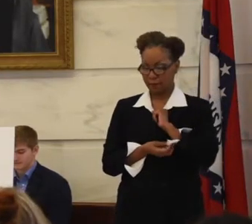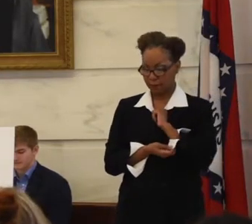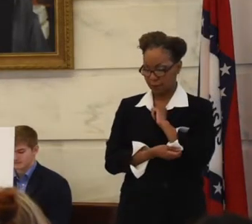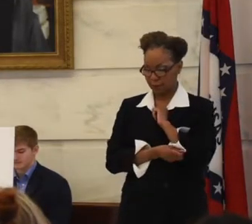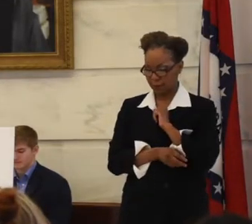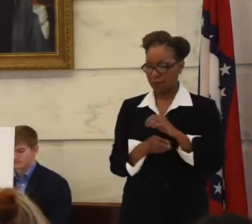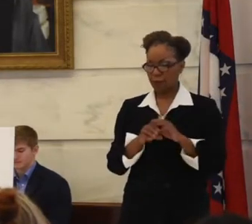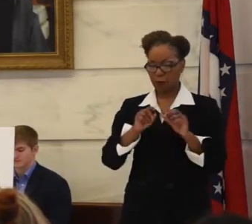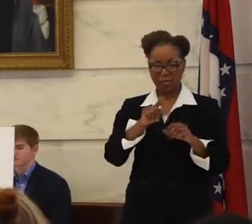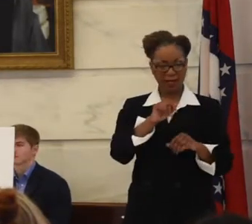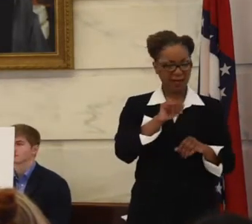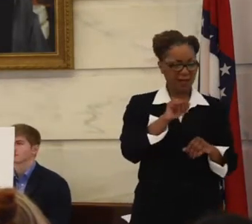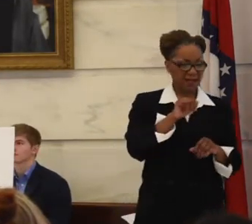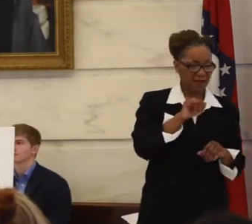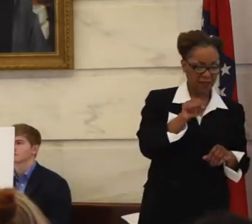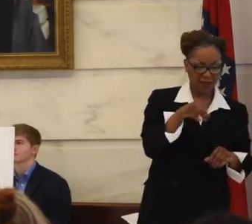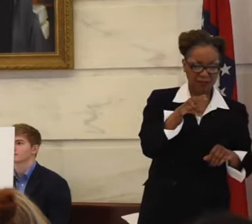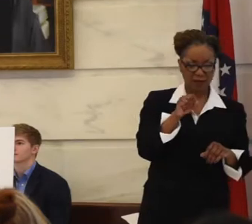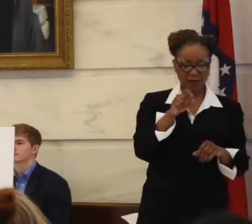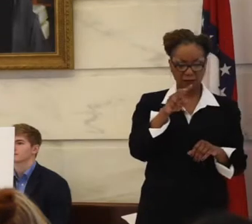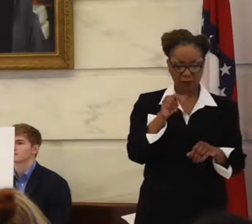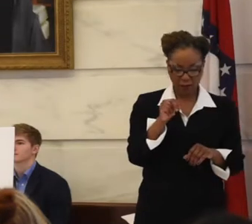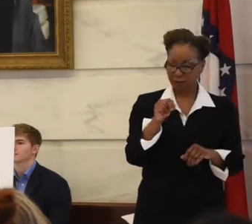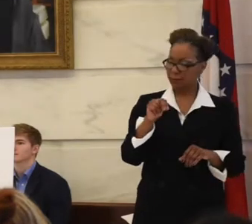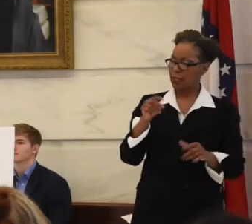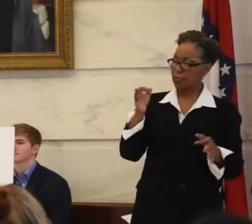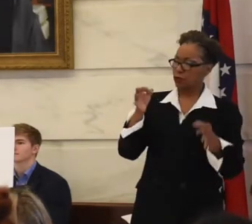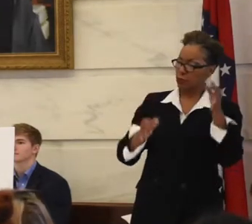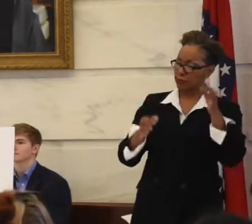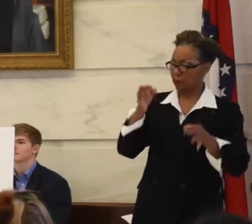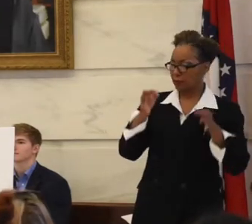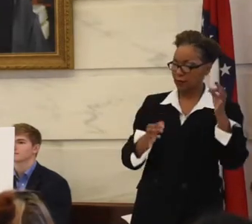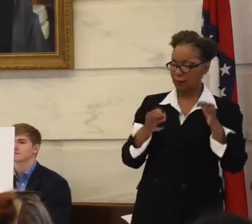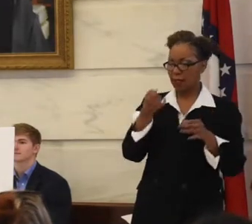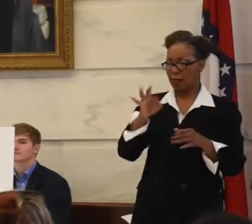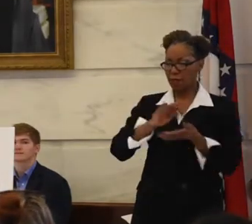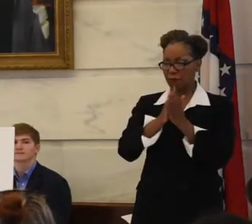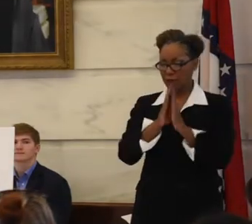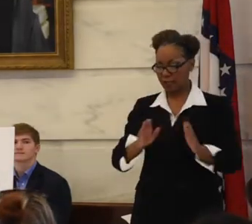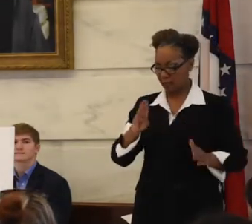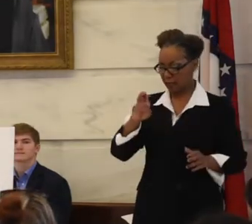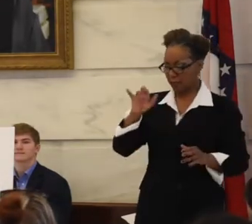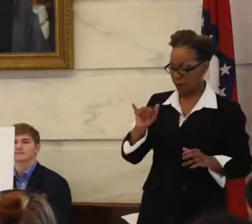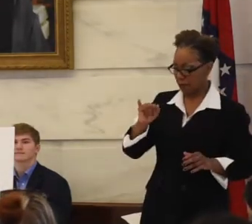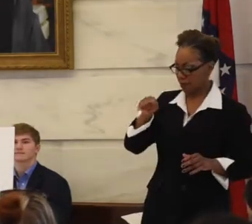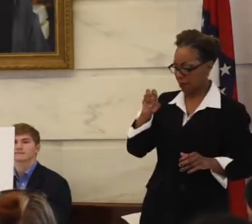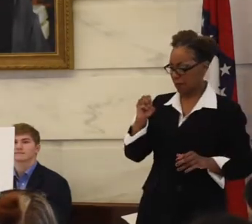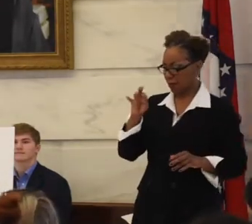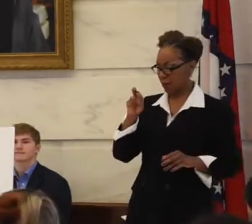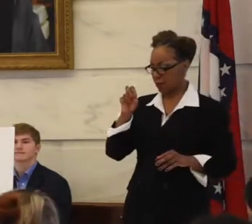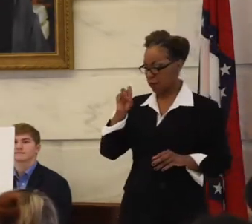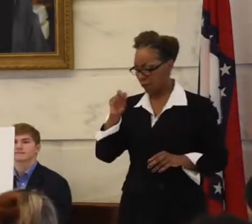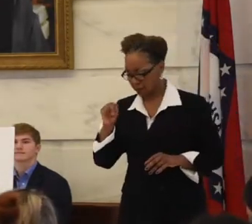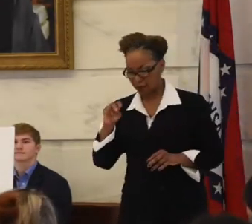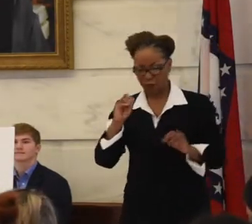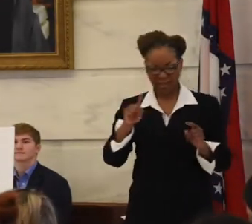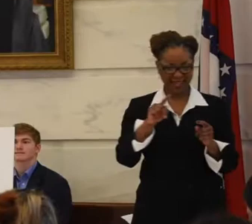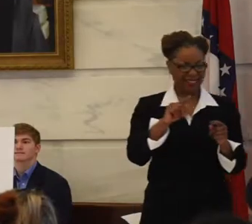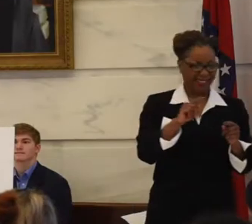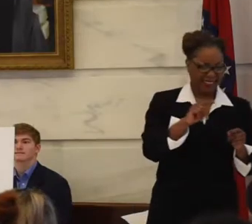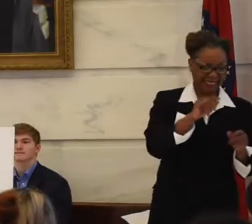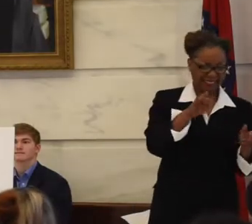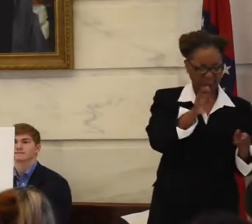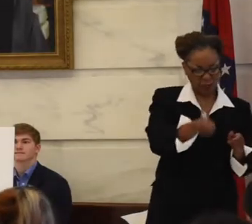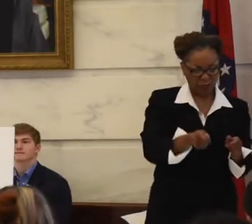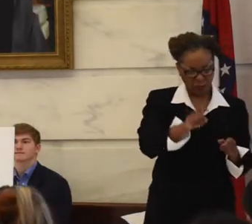I want to bring up the Justice of the Peace, Barry Jefferson. He's here. The county judge, Barry Hyde, was supposed to be here,